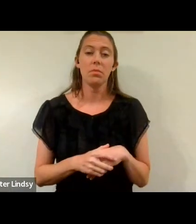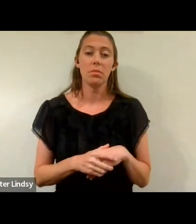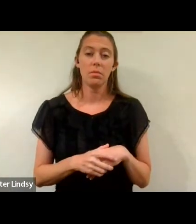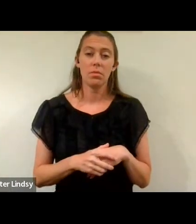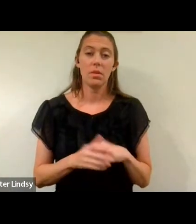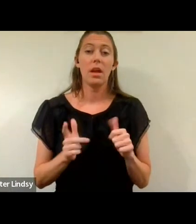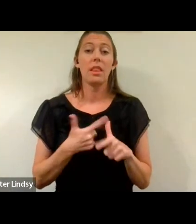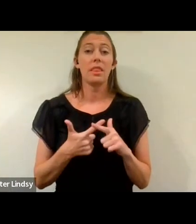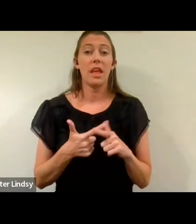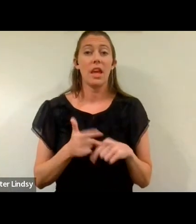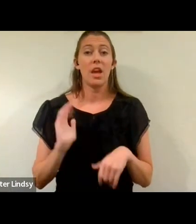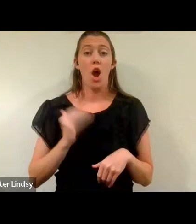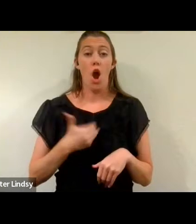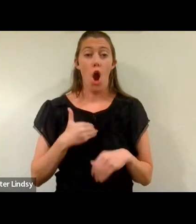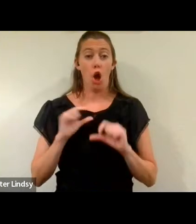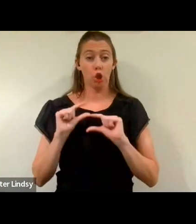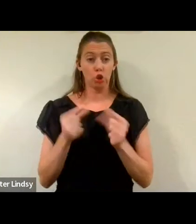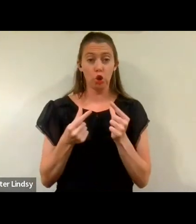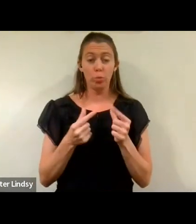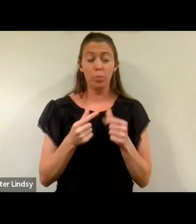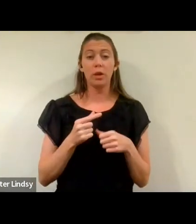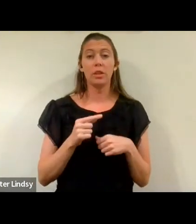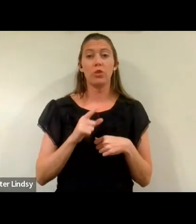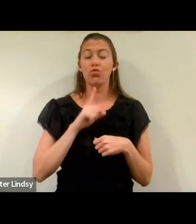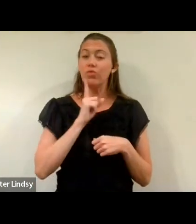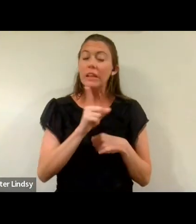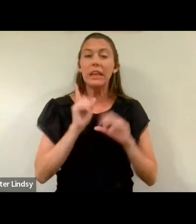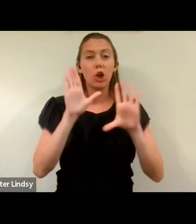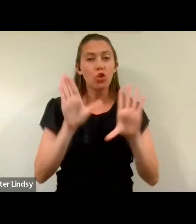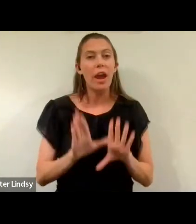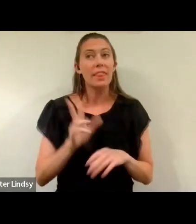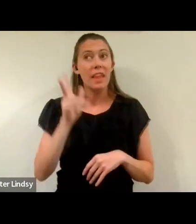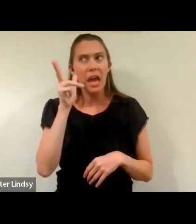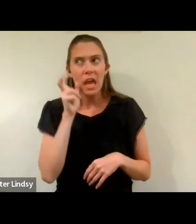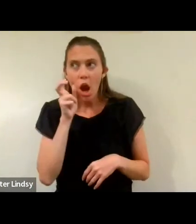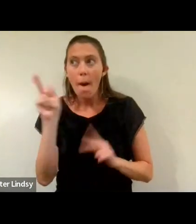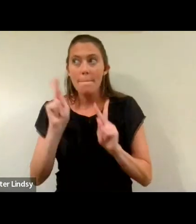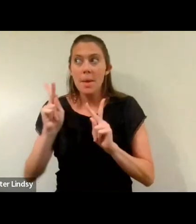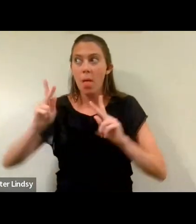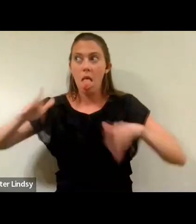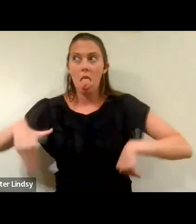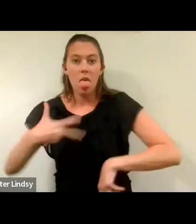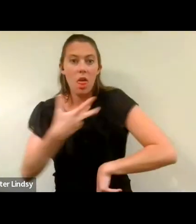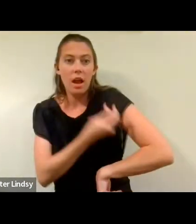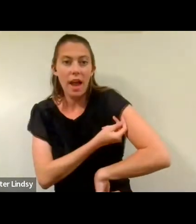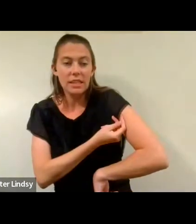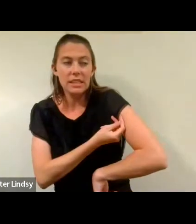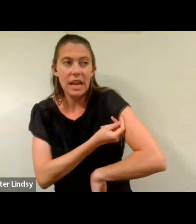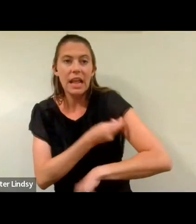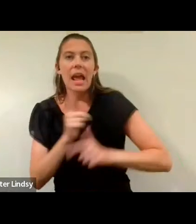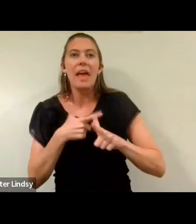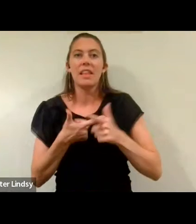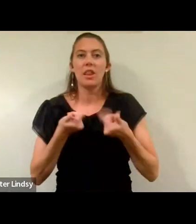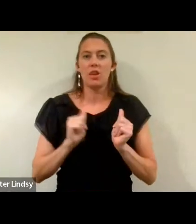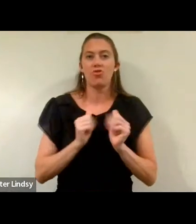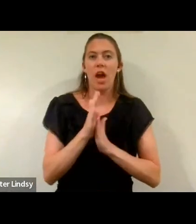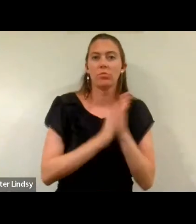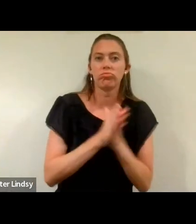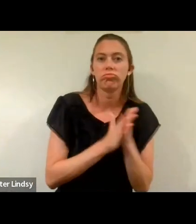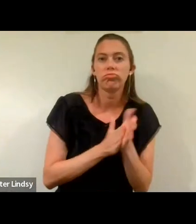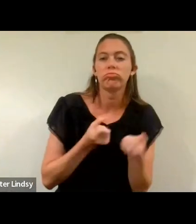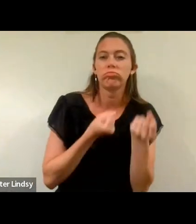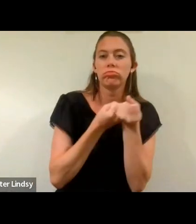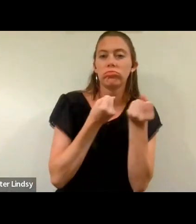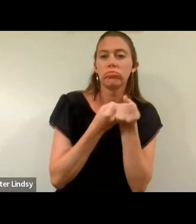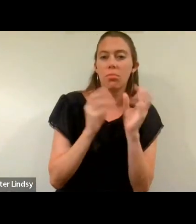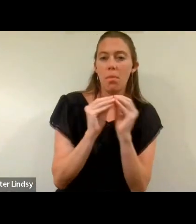we're all helping these zip codes that you all gave us that we have to meet. But on top of it, none of those zip codes fit our